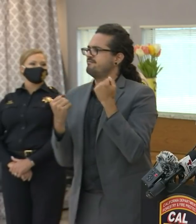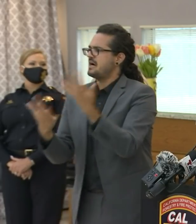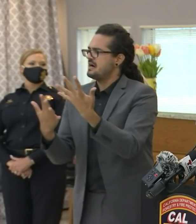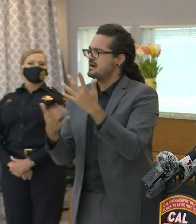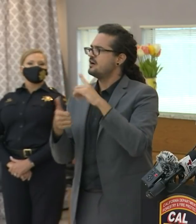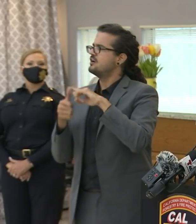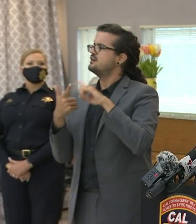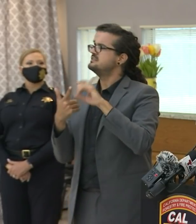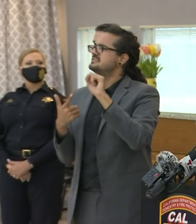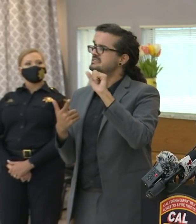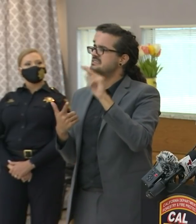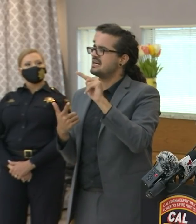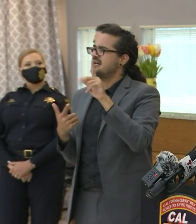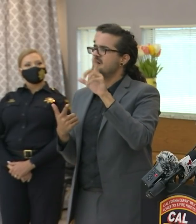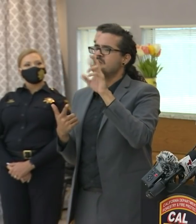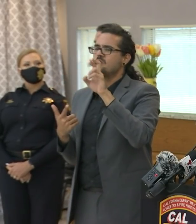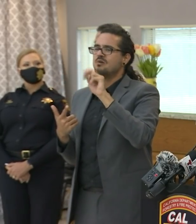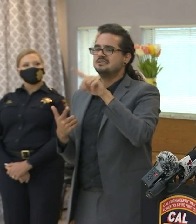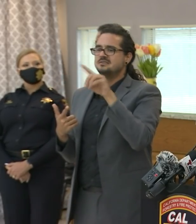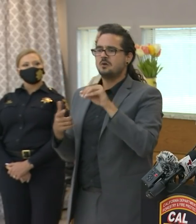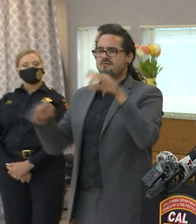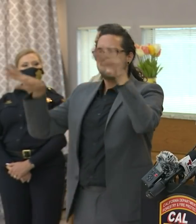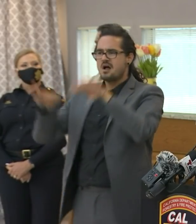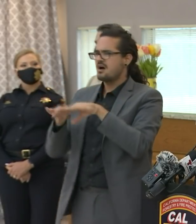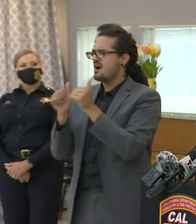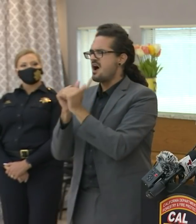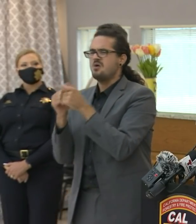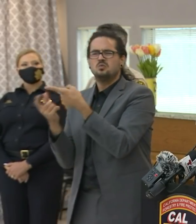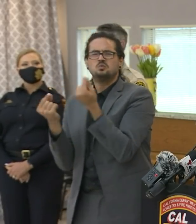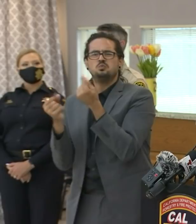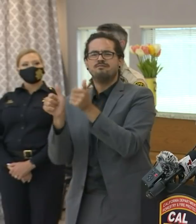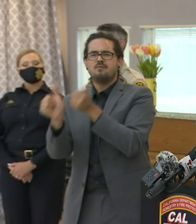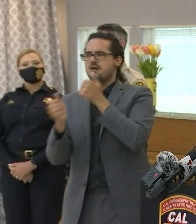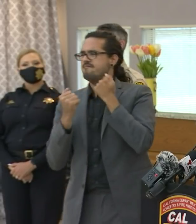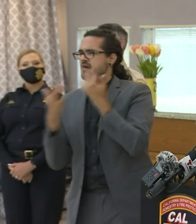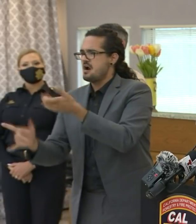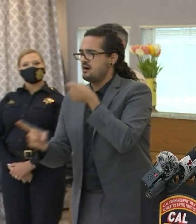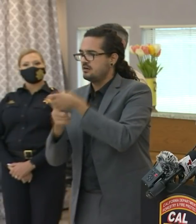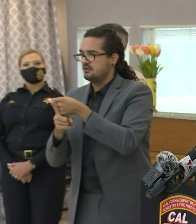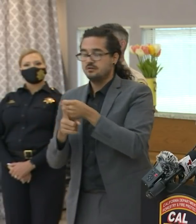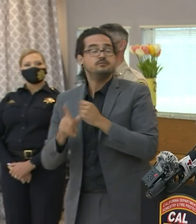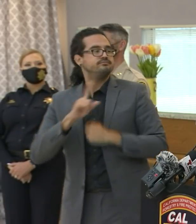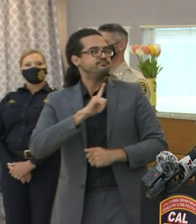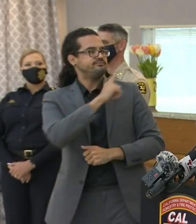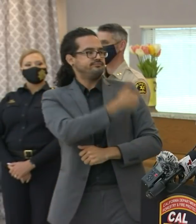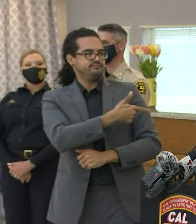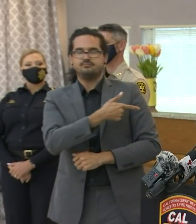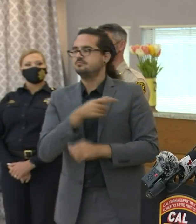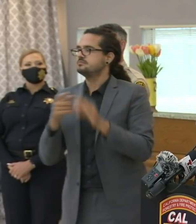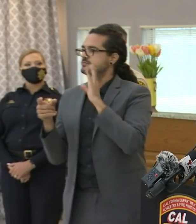and the San Lorenzo Valley. I think Chief Brunton would probably be the best to answer